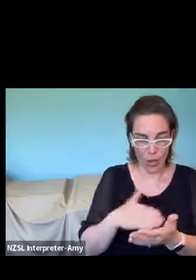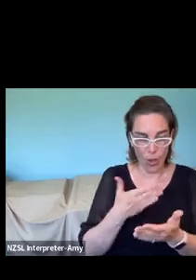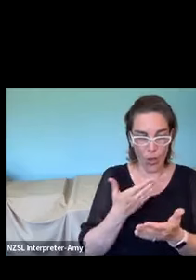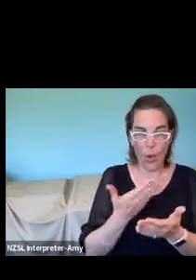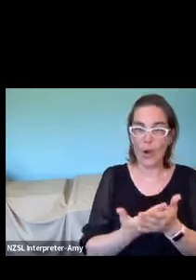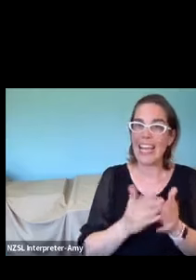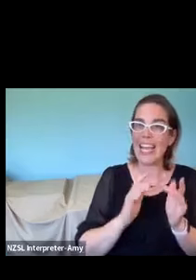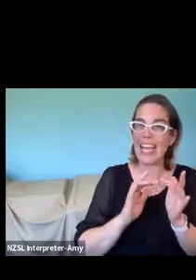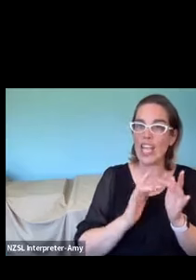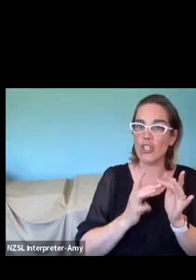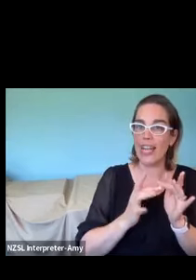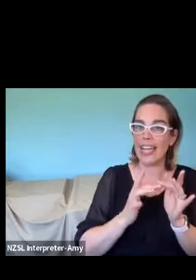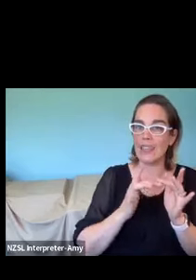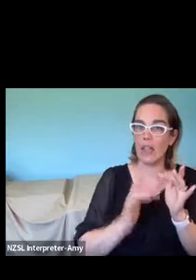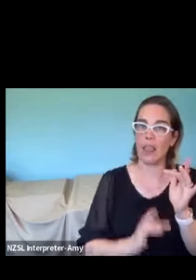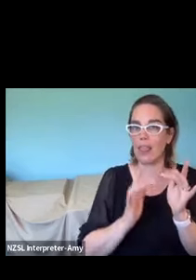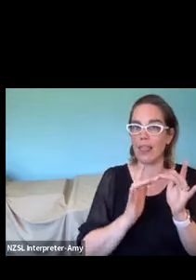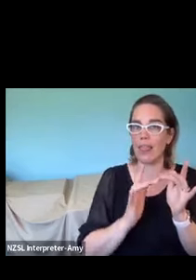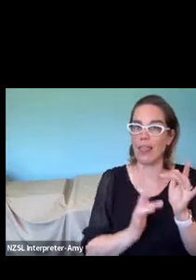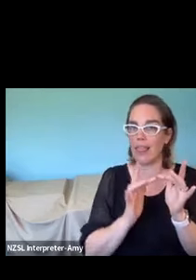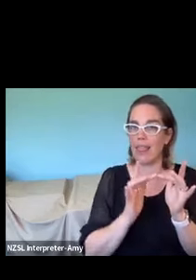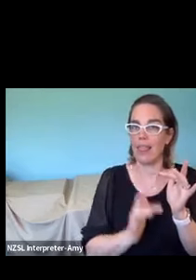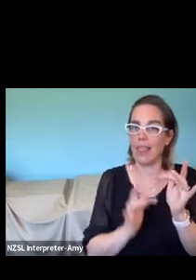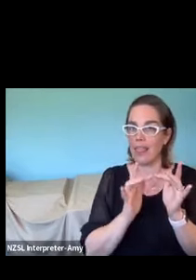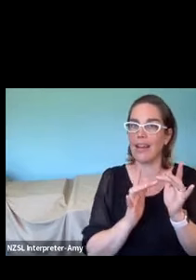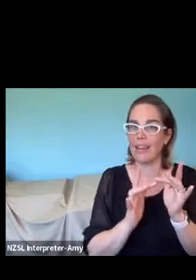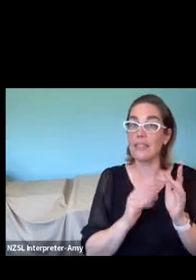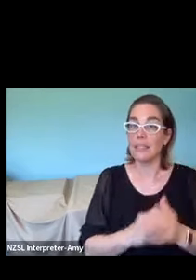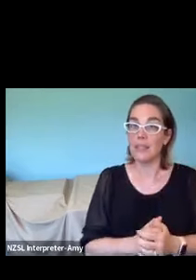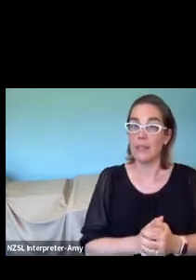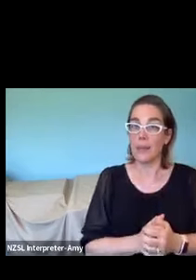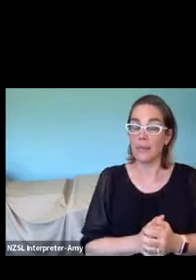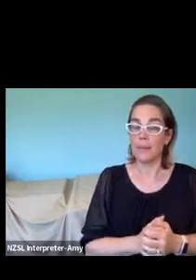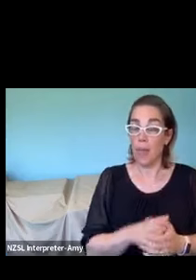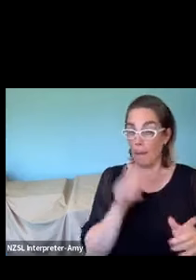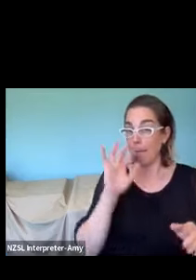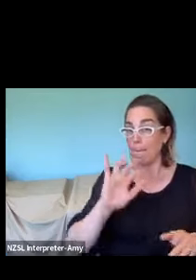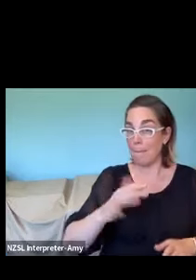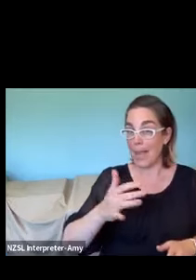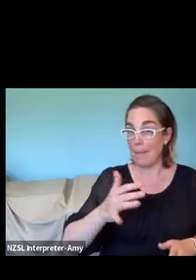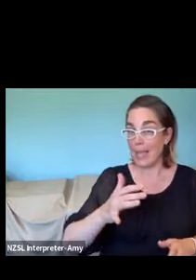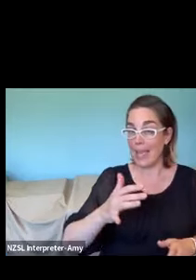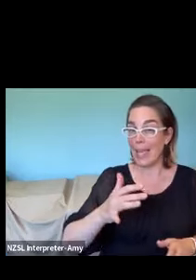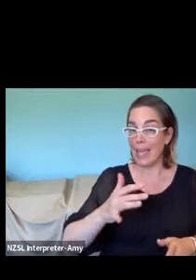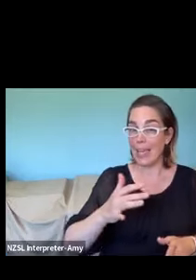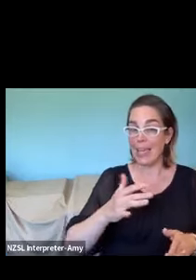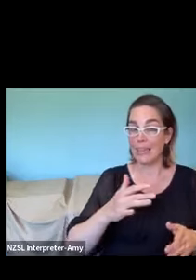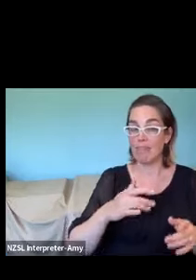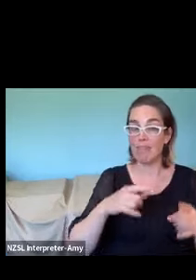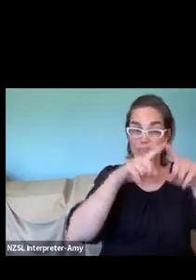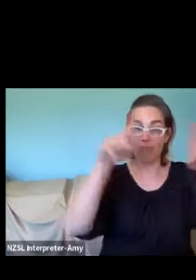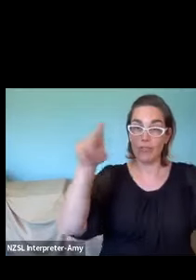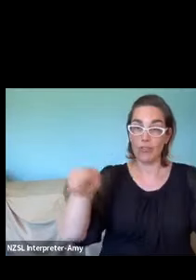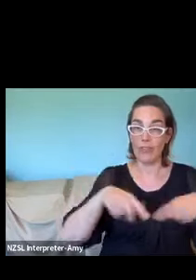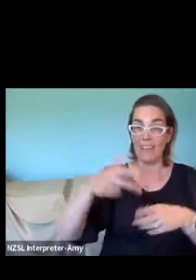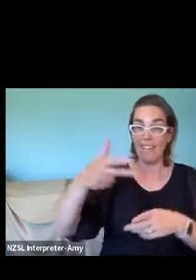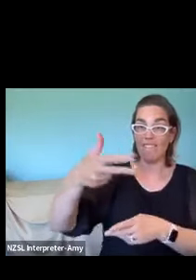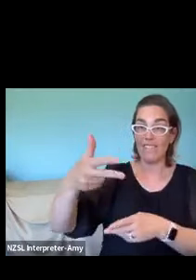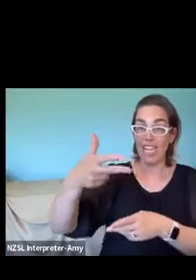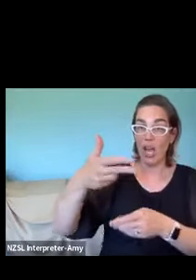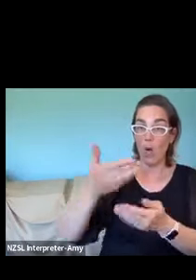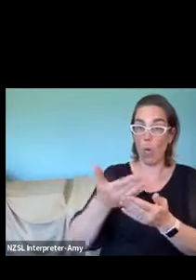internet connection. Right. Yeah, maybe try to turn your screen off, and then at least we'll